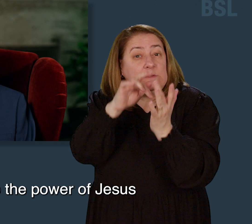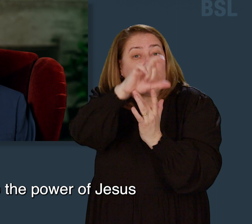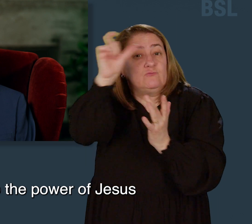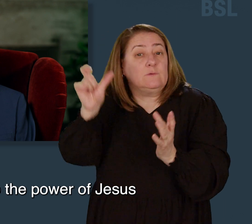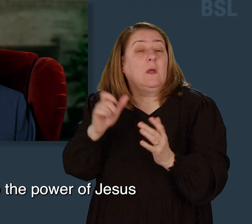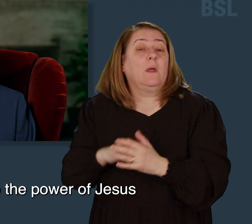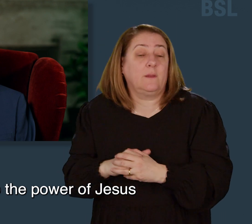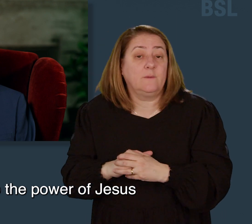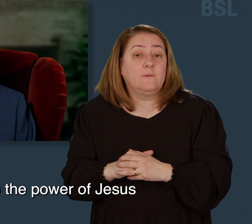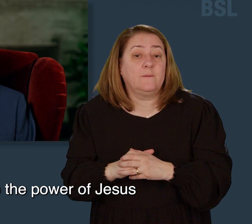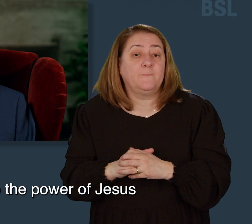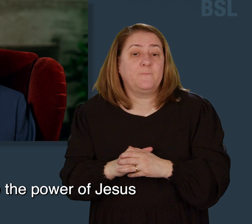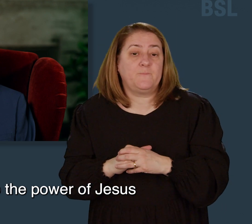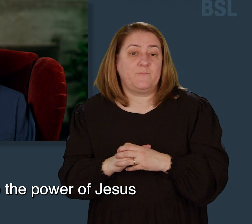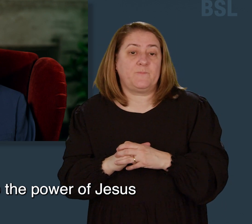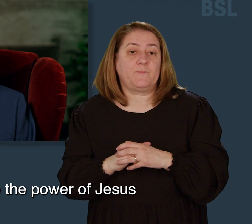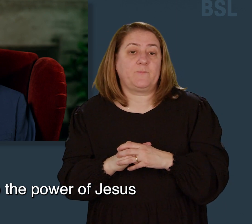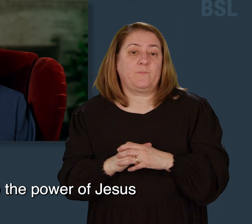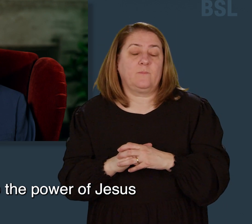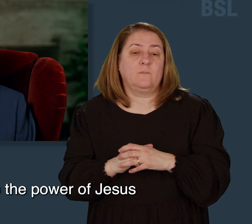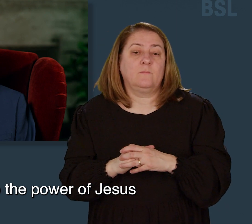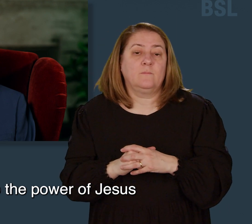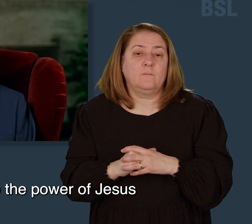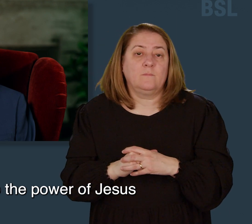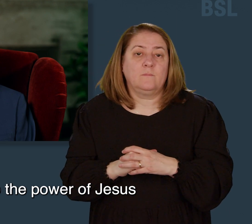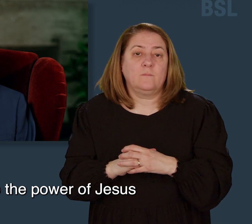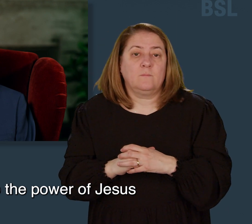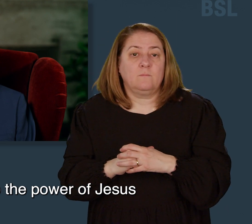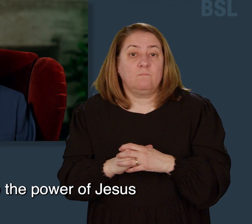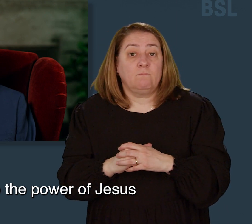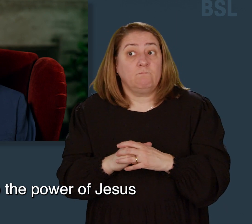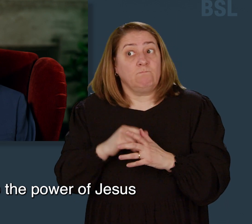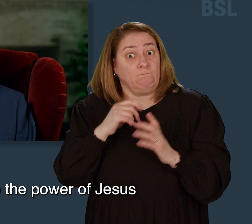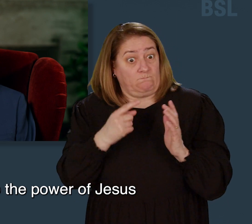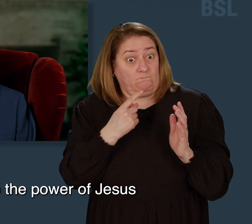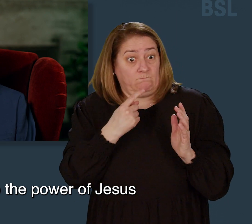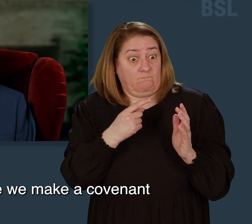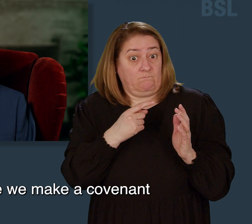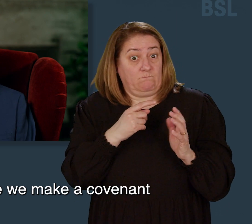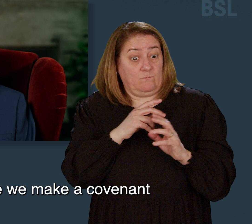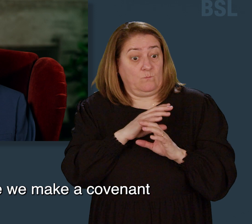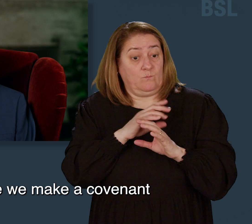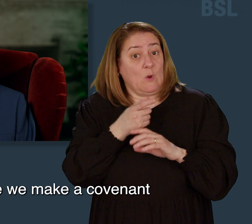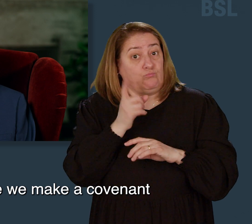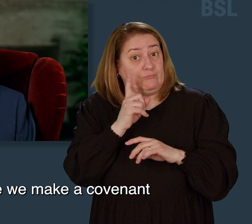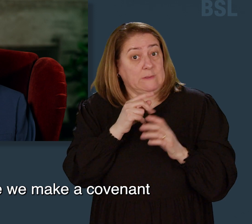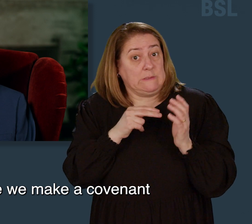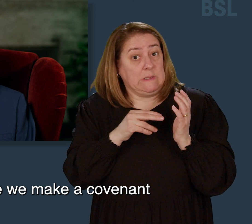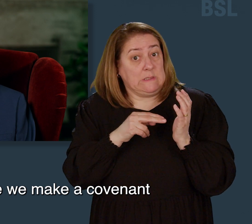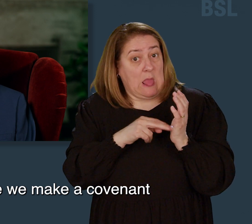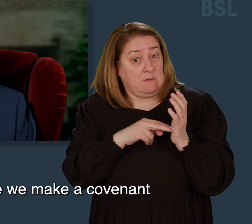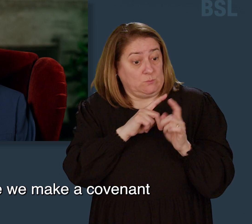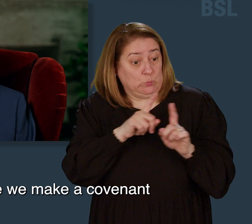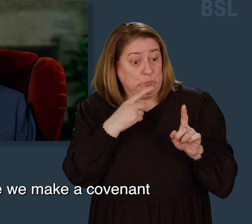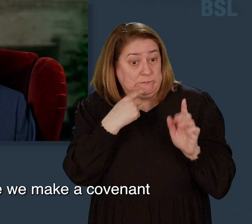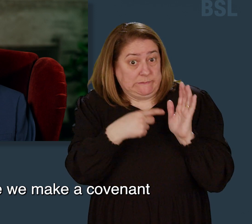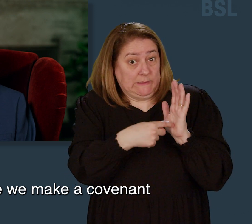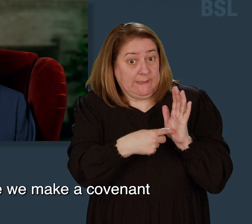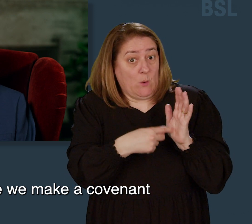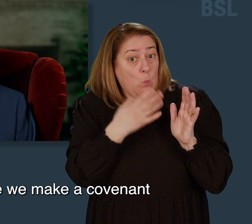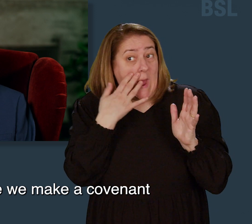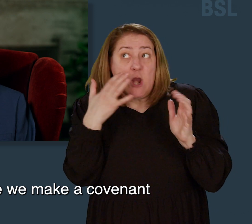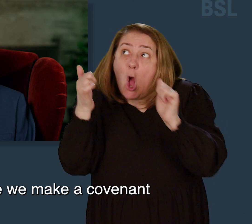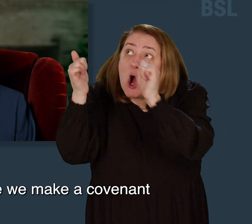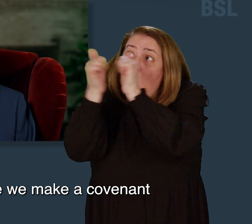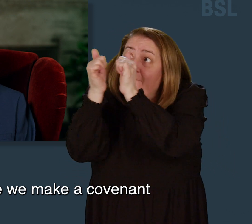the power of Jesus Christ, close quote. He also taught that once we